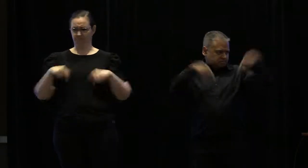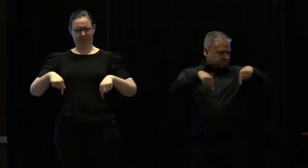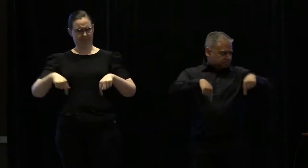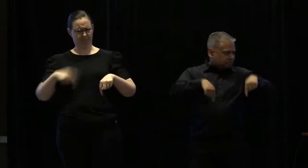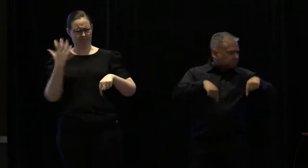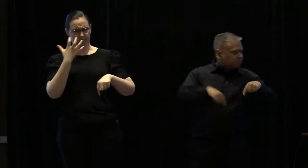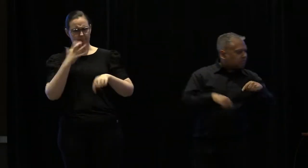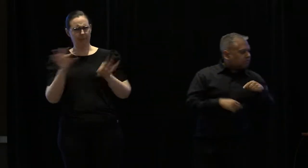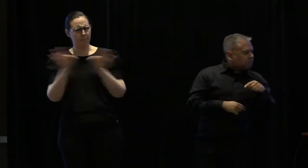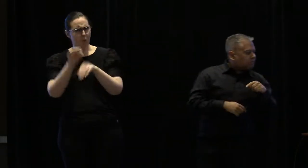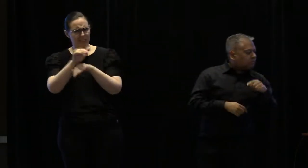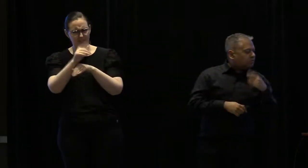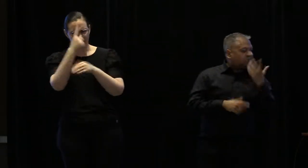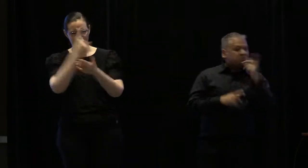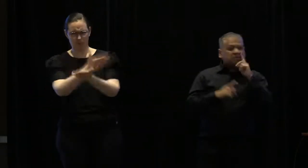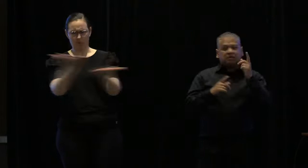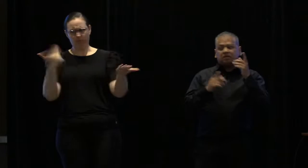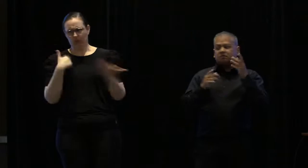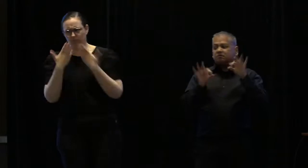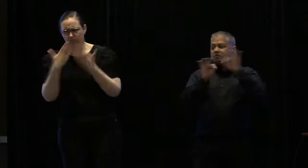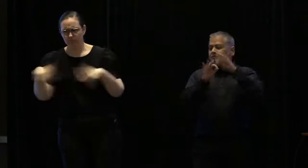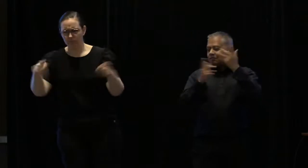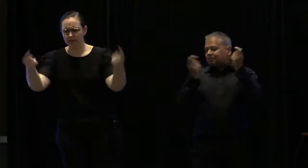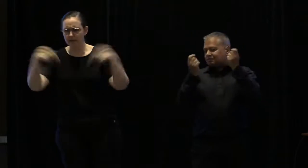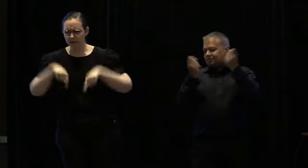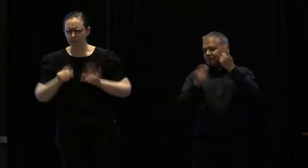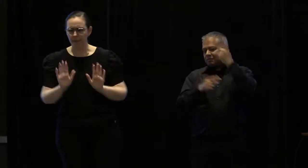This evening is so important